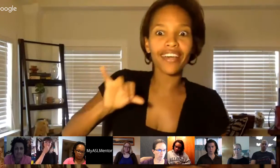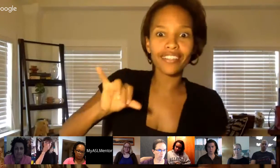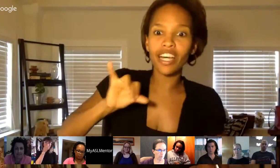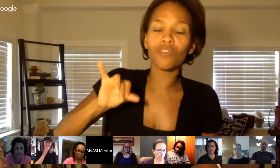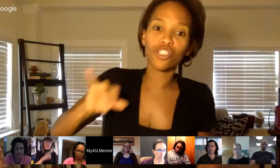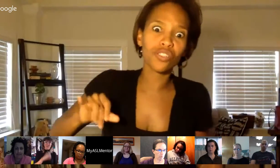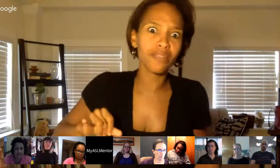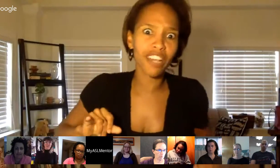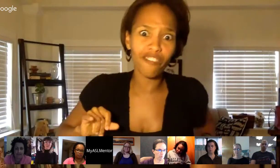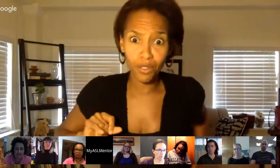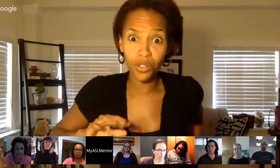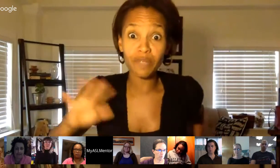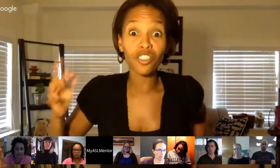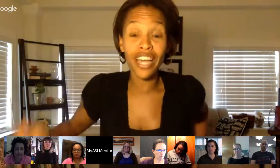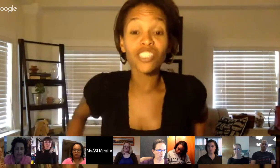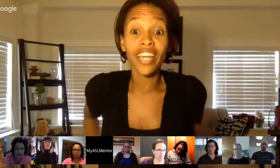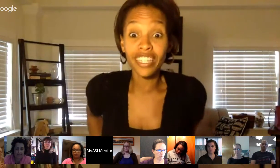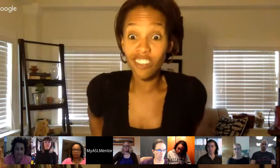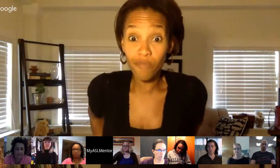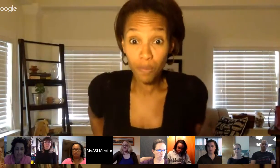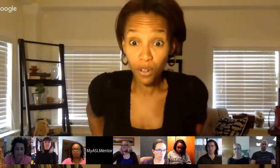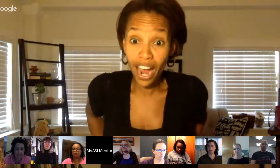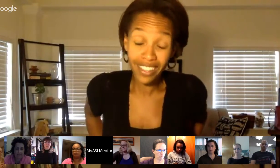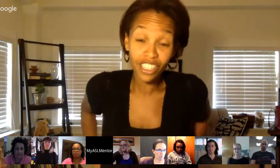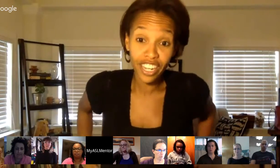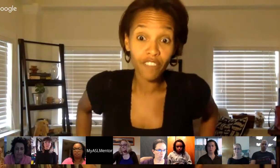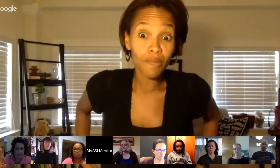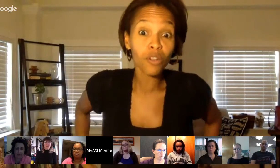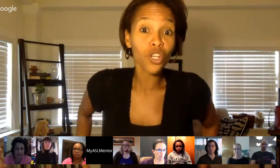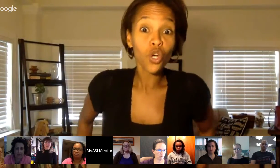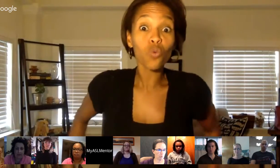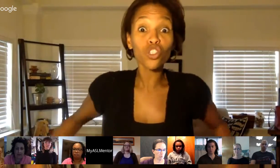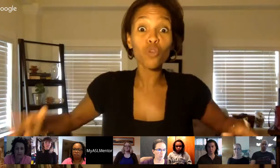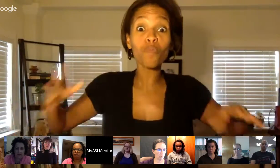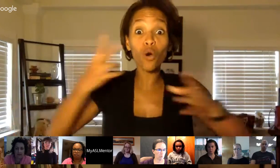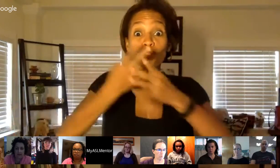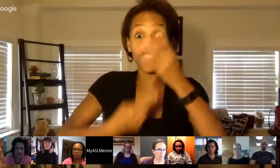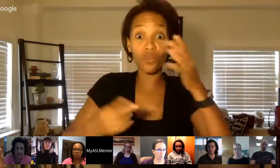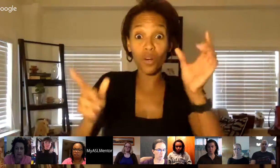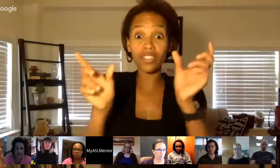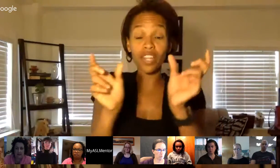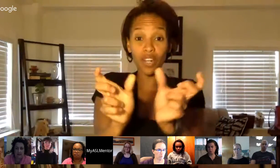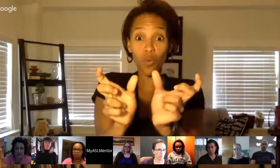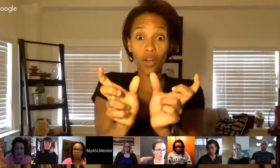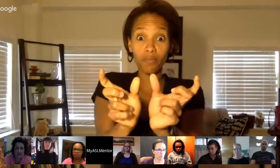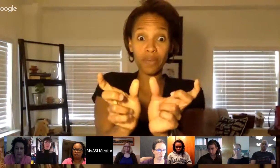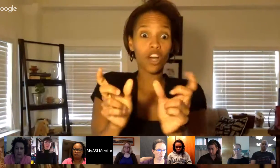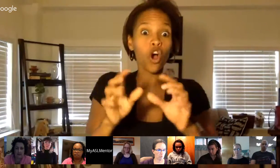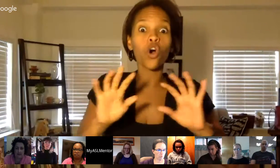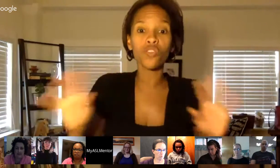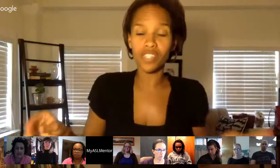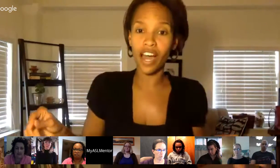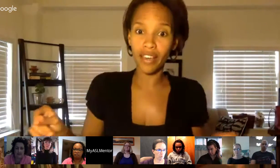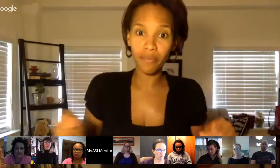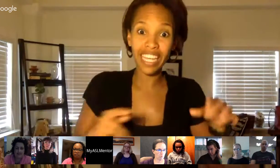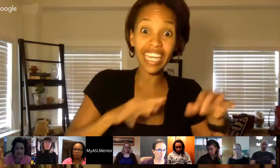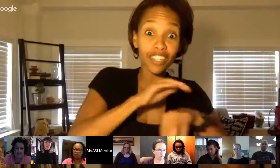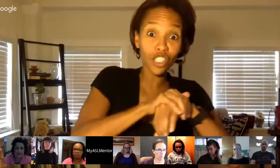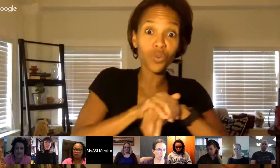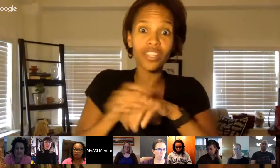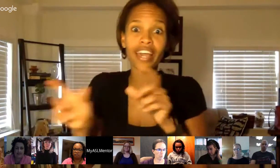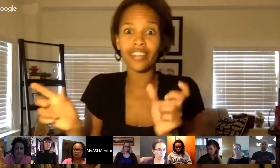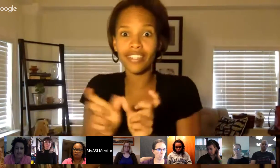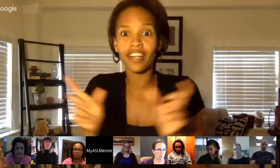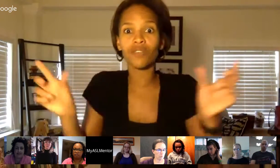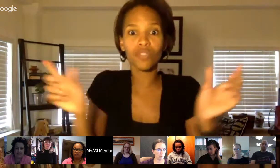use the ASL, which you see deaf people doing, especially educated deaf people, highly educated deaf people will do both in one bit all the time. The